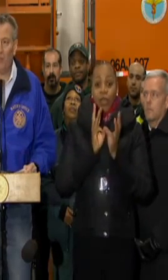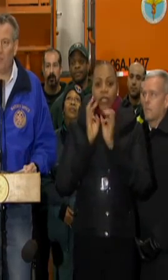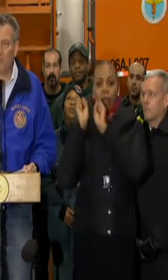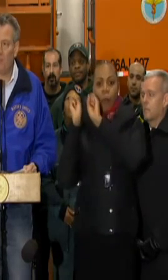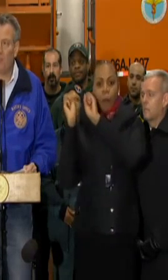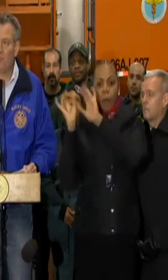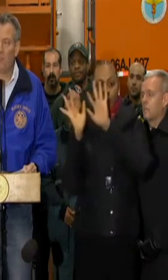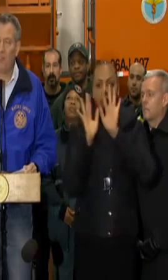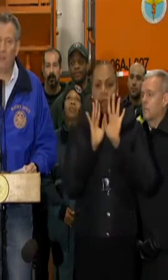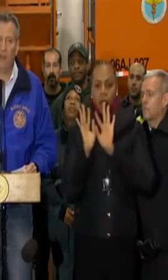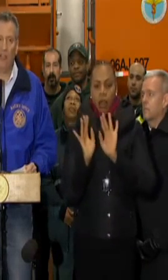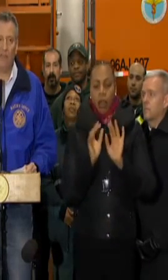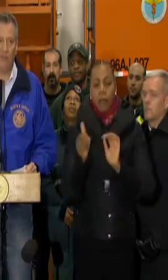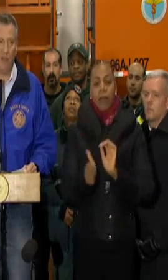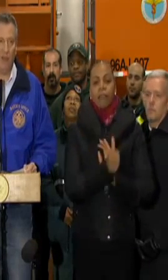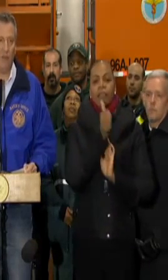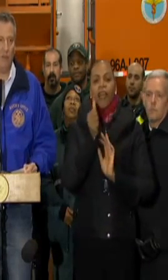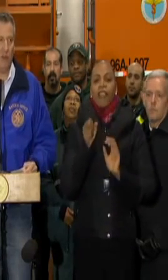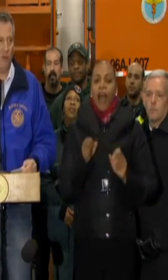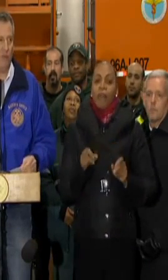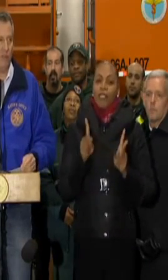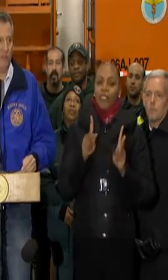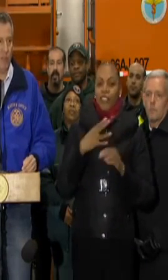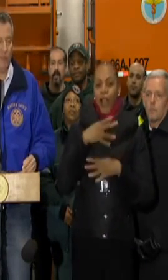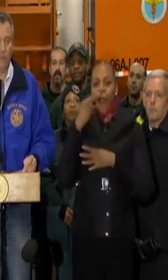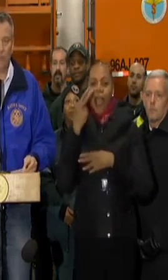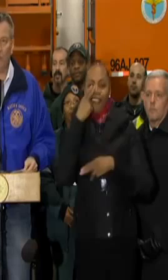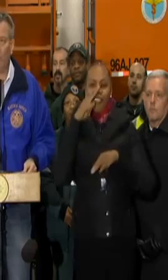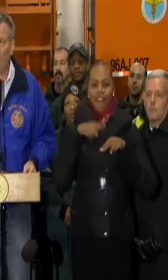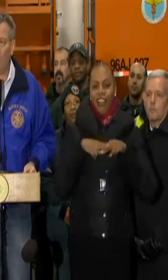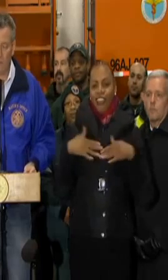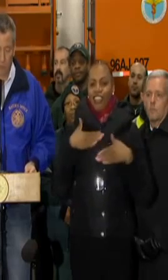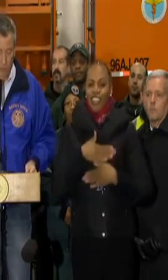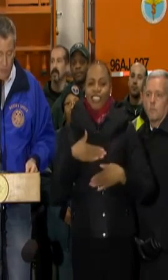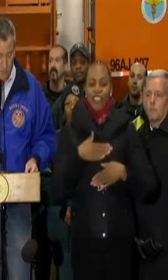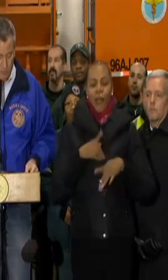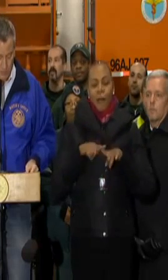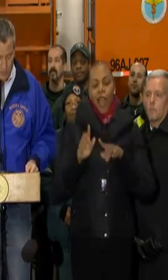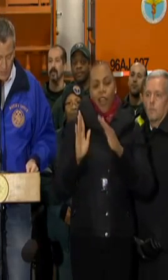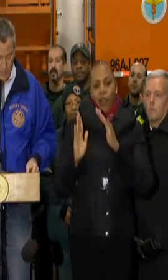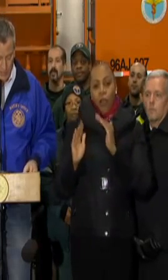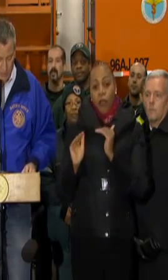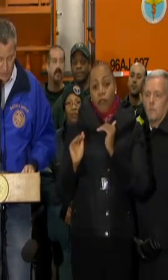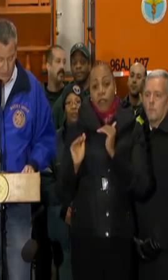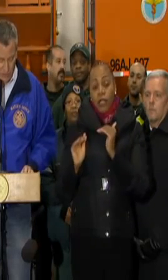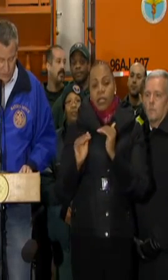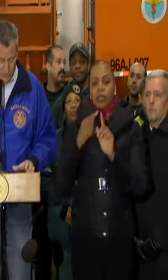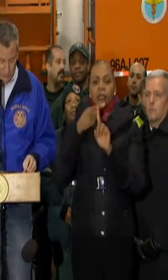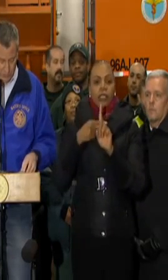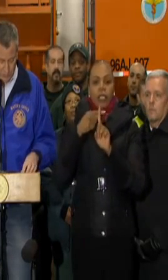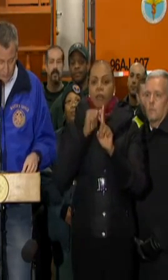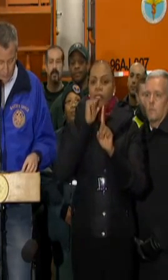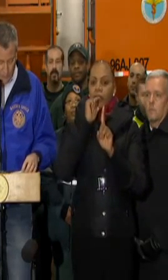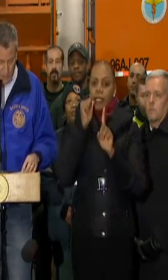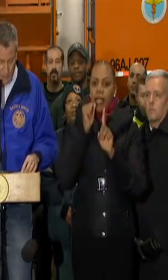other opportunities to get out there and have fun, but hopefully in temperatures that aren't quite this brutal. So I'd like to urge